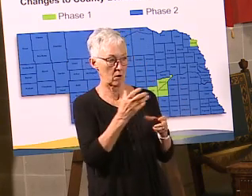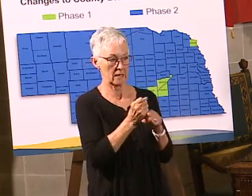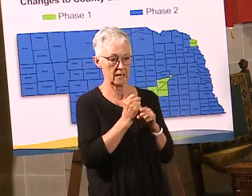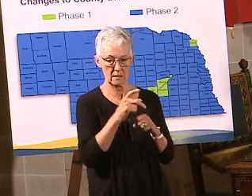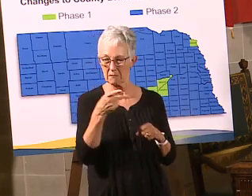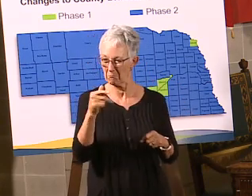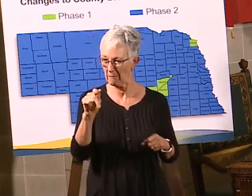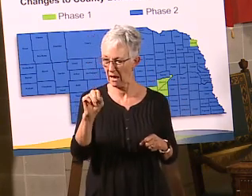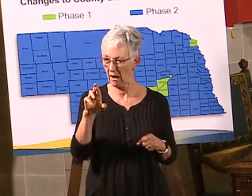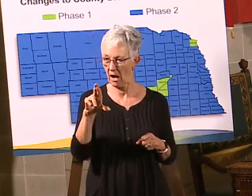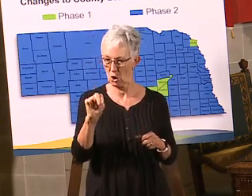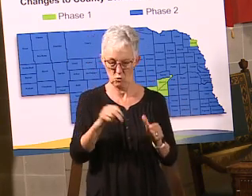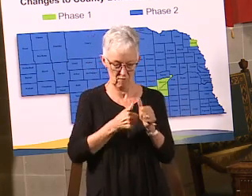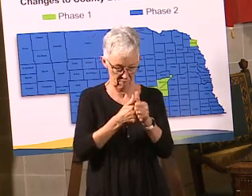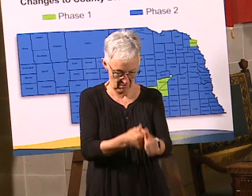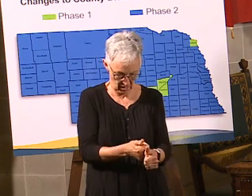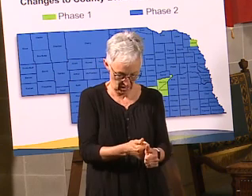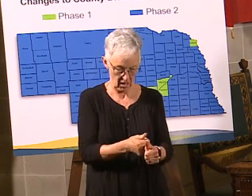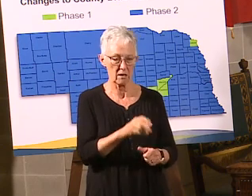website,